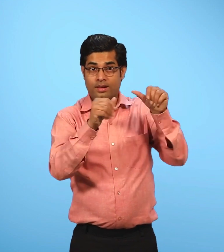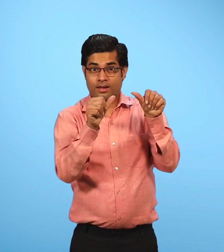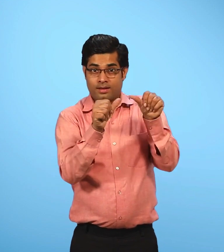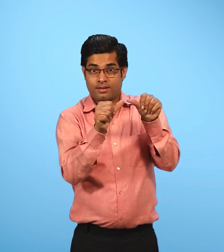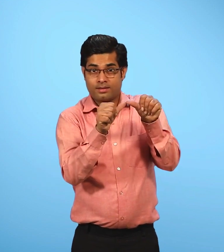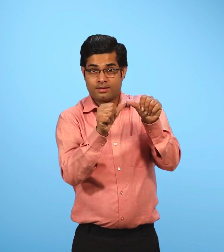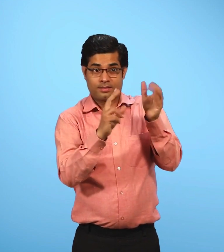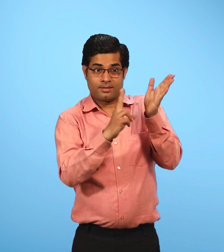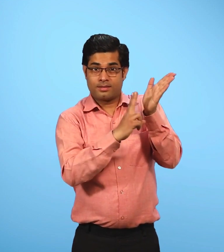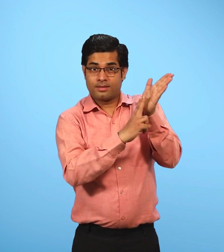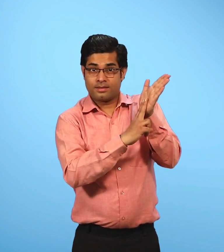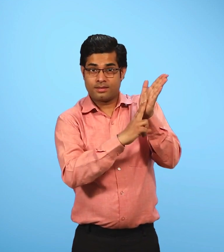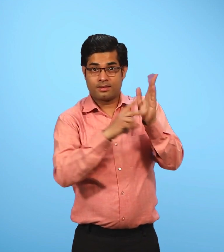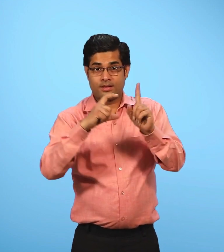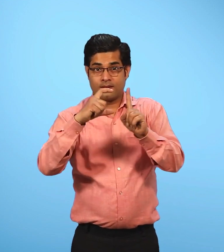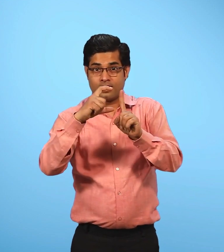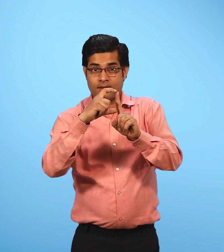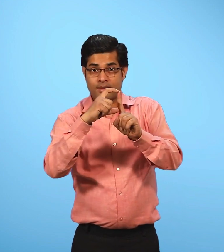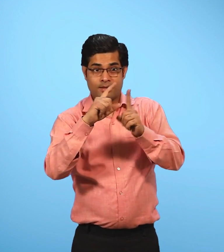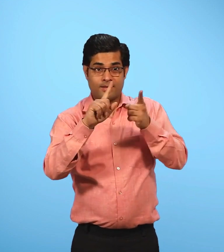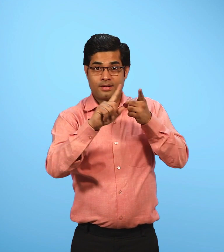Large, continuous extent of land.